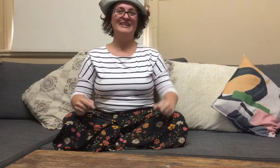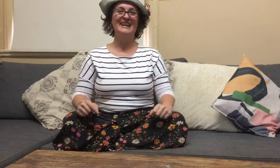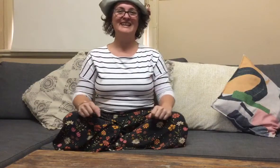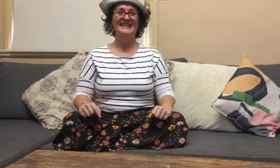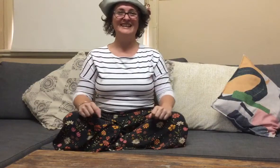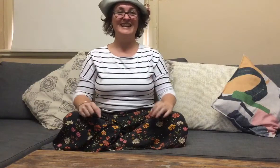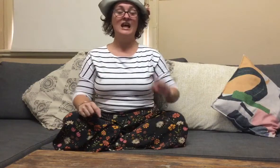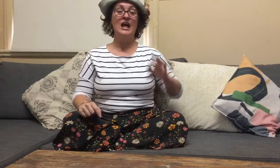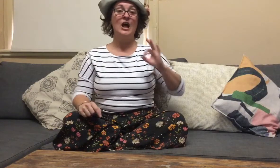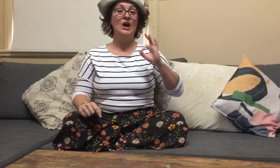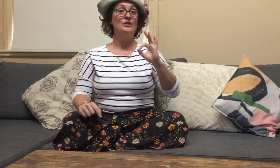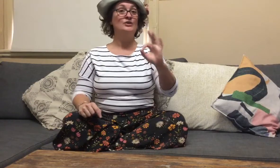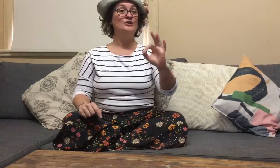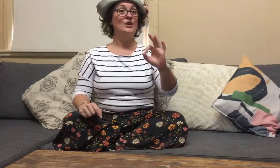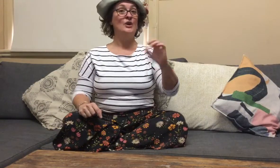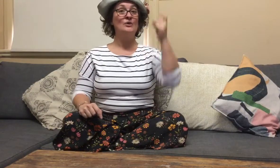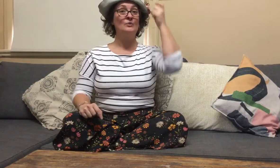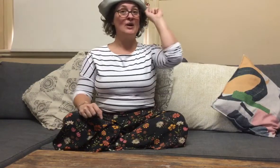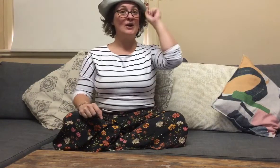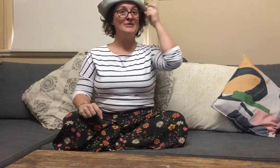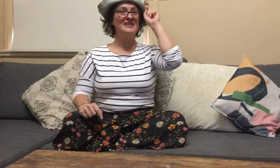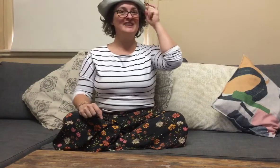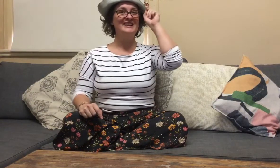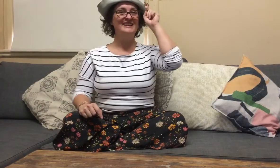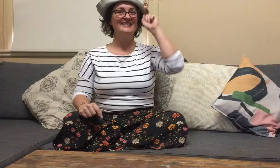again. Don't worry